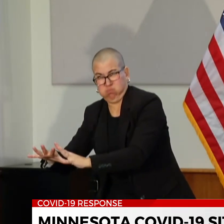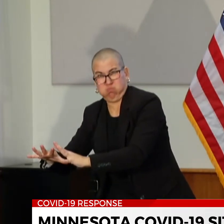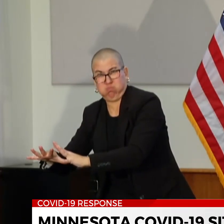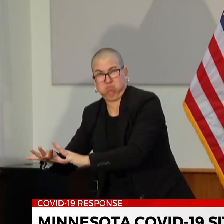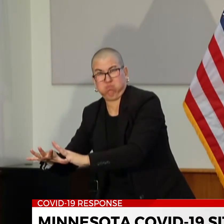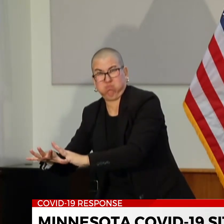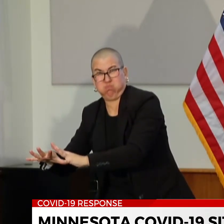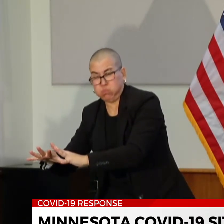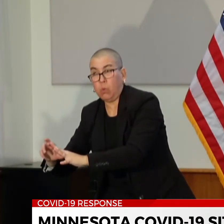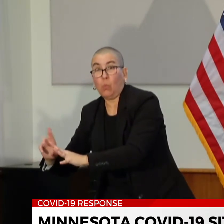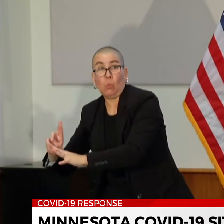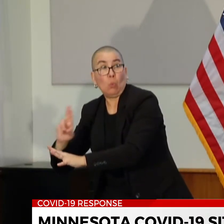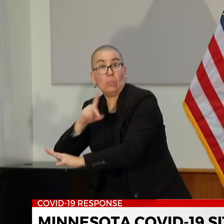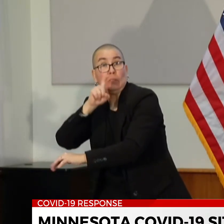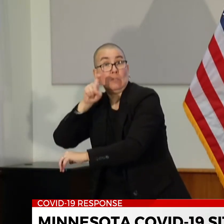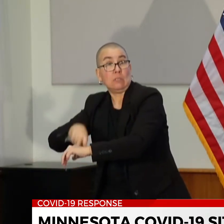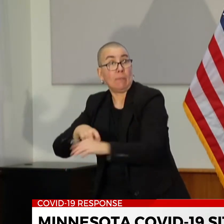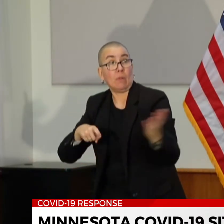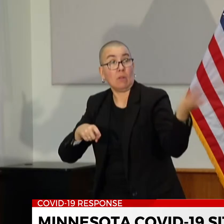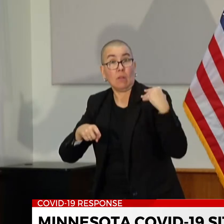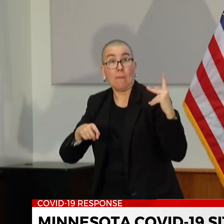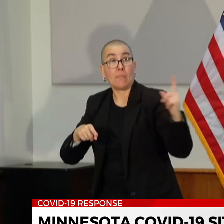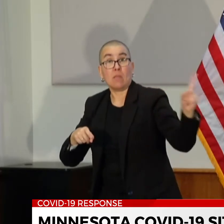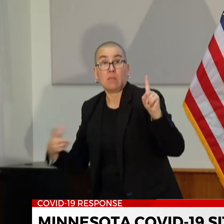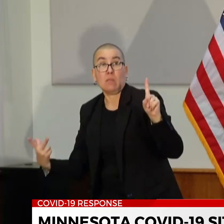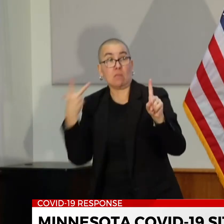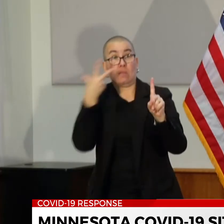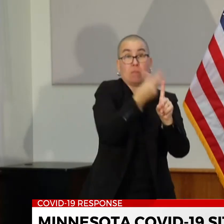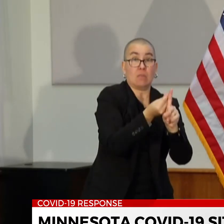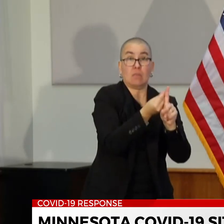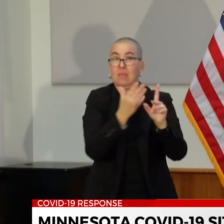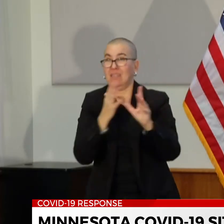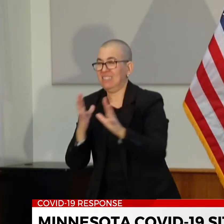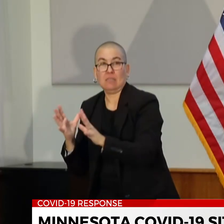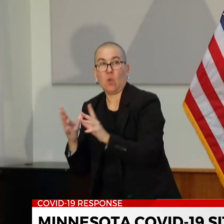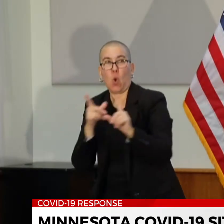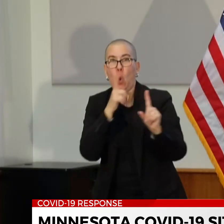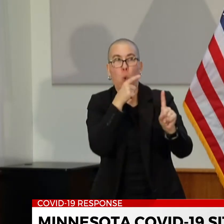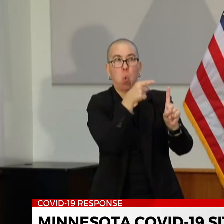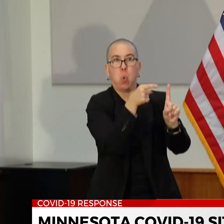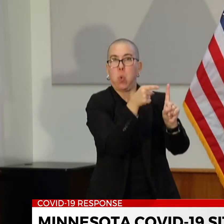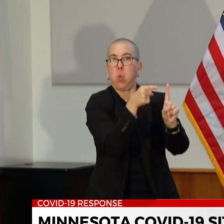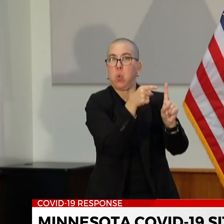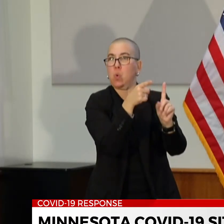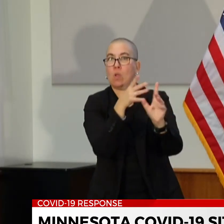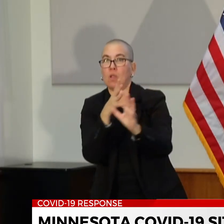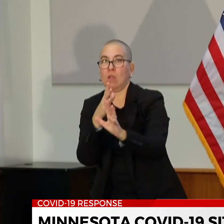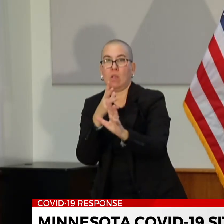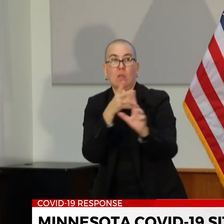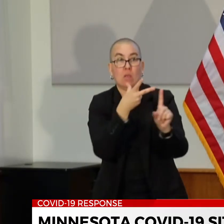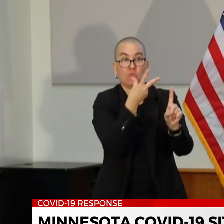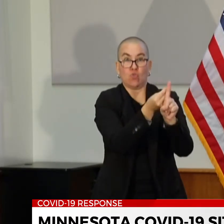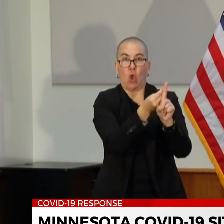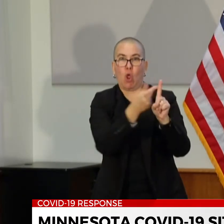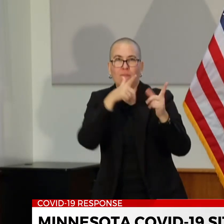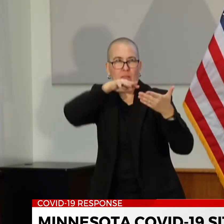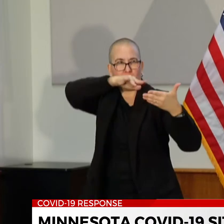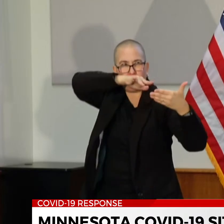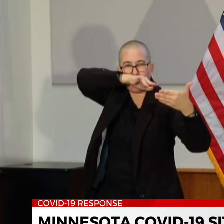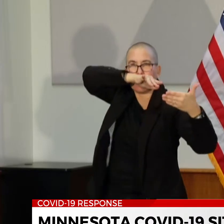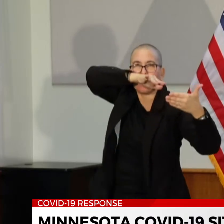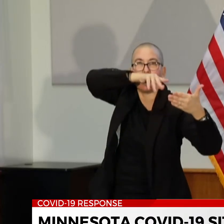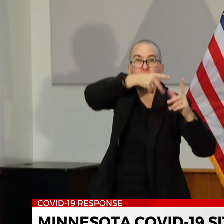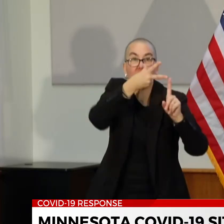and are preparing for the data crunch that will come with this to make sure that people are getting noted. What did you get on what date, and when do you need the